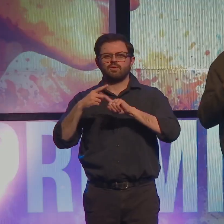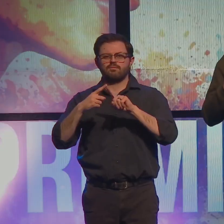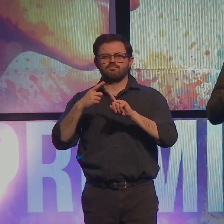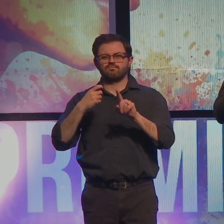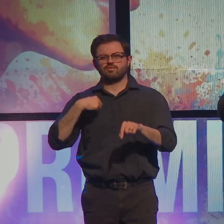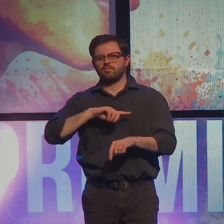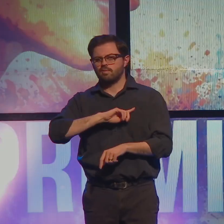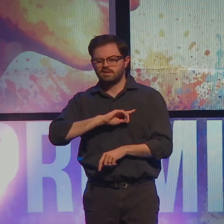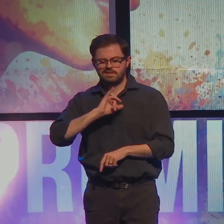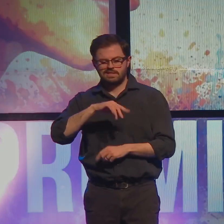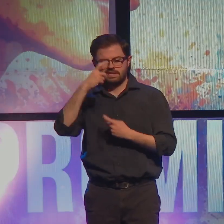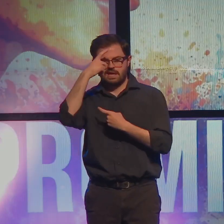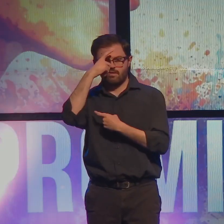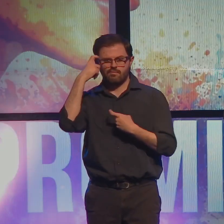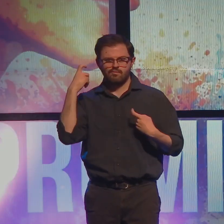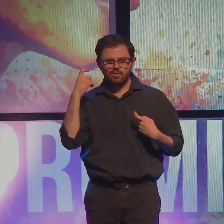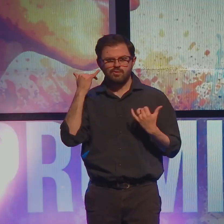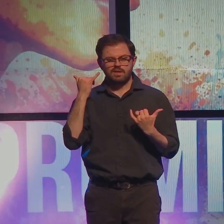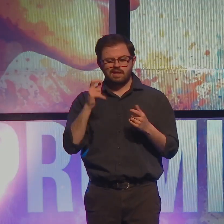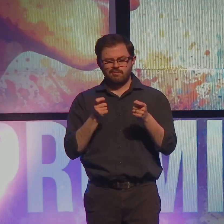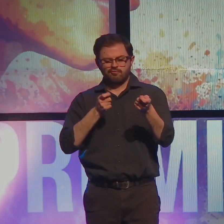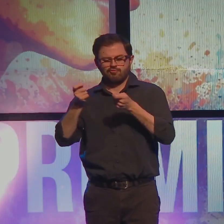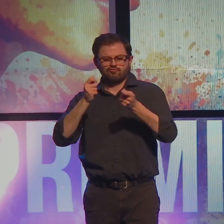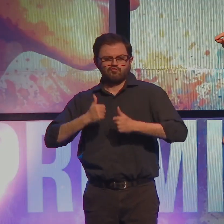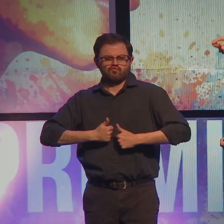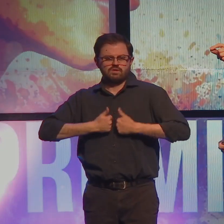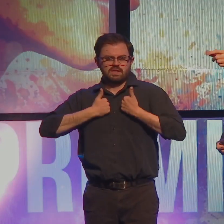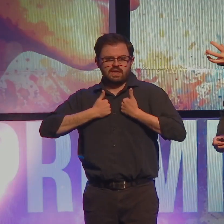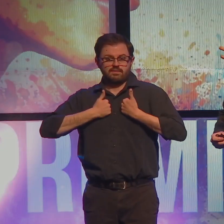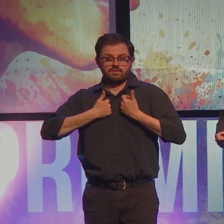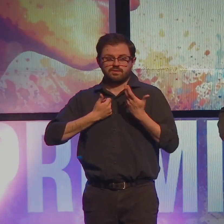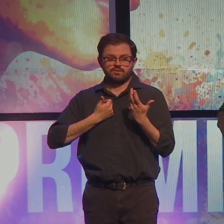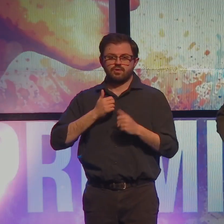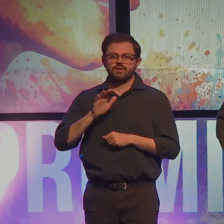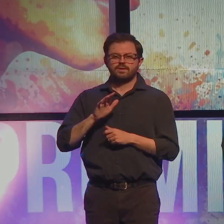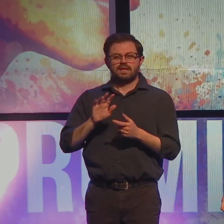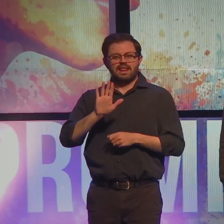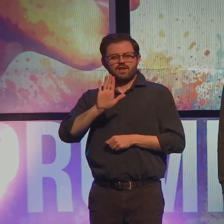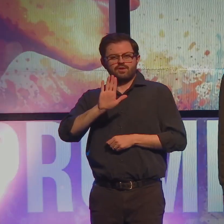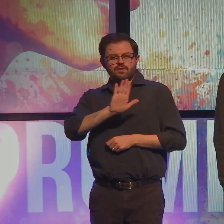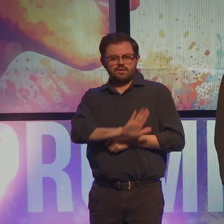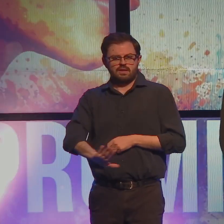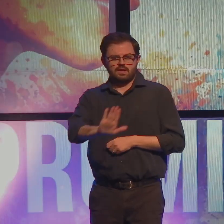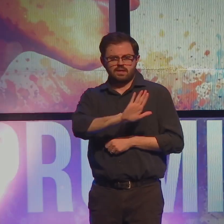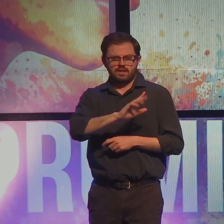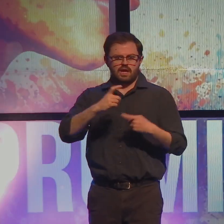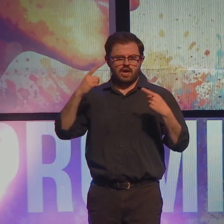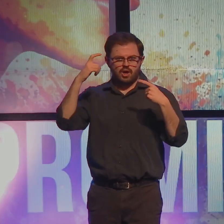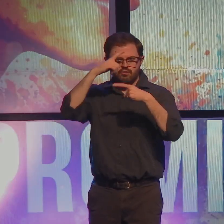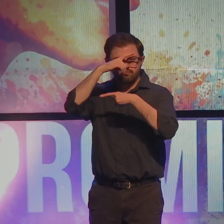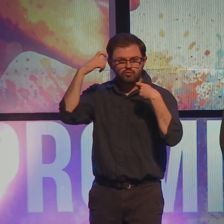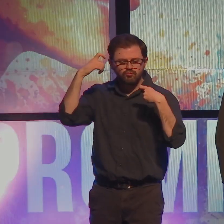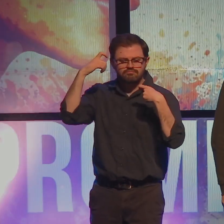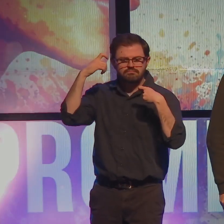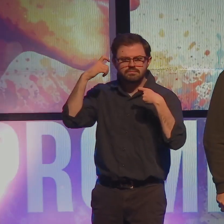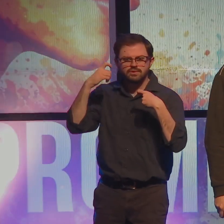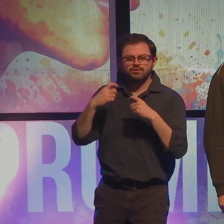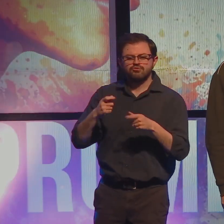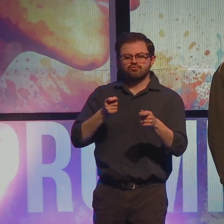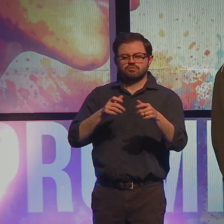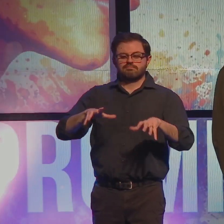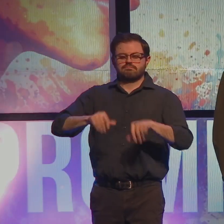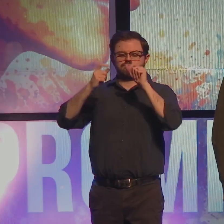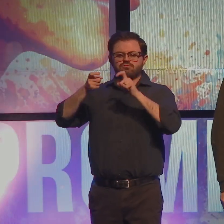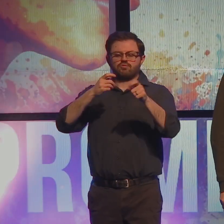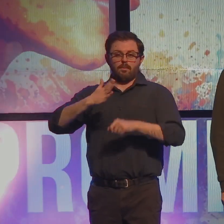has become the dictator of my life. Your wound has become the dictator of my life. But here's the really, really good